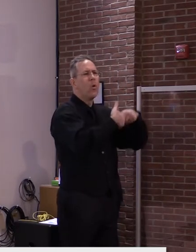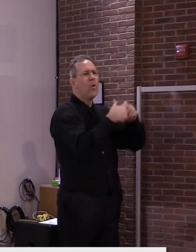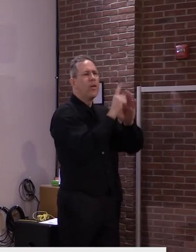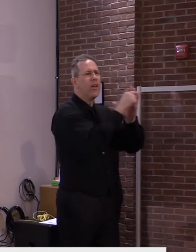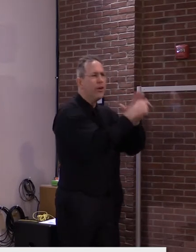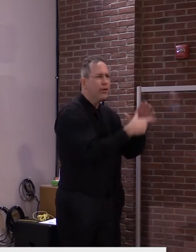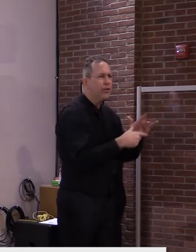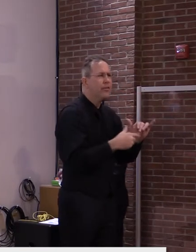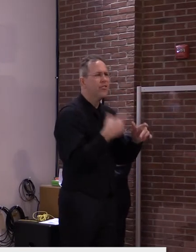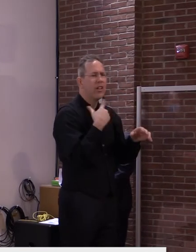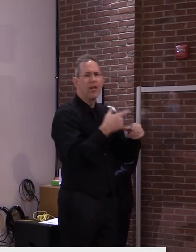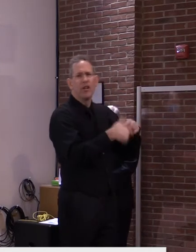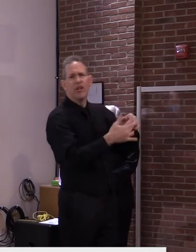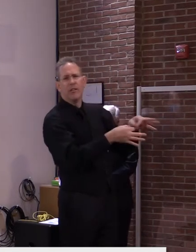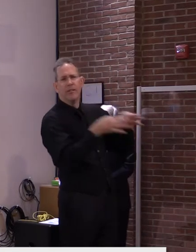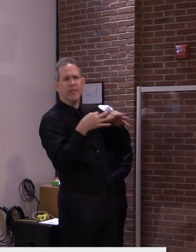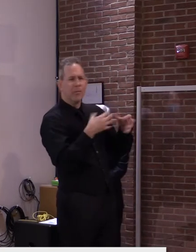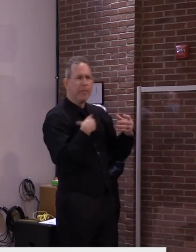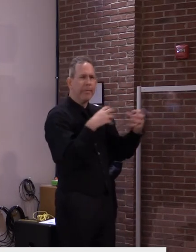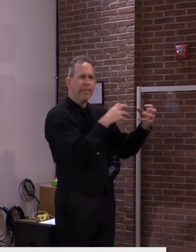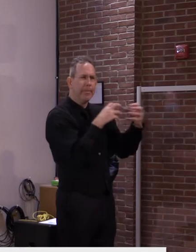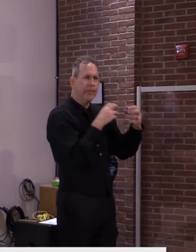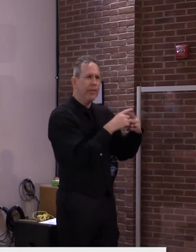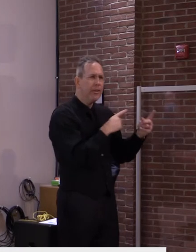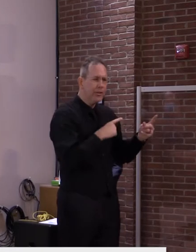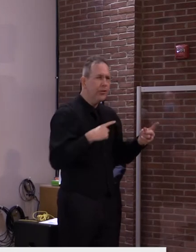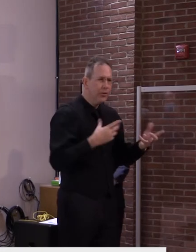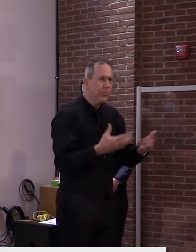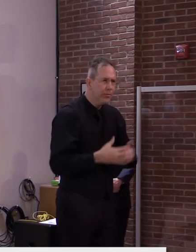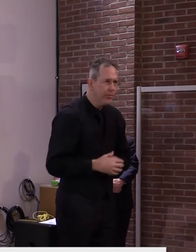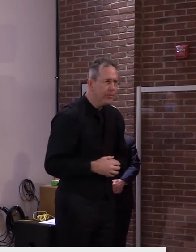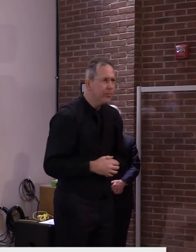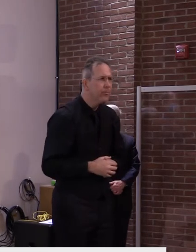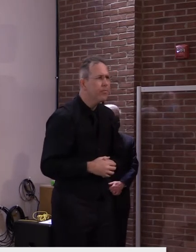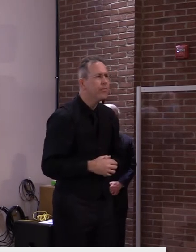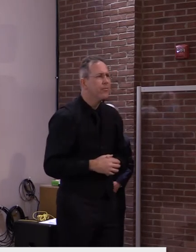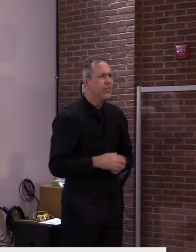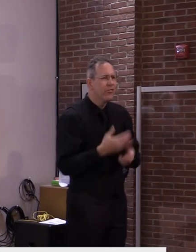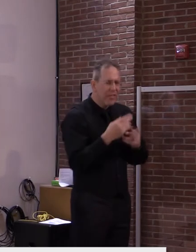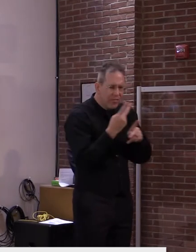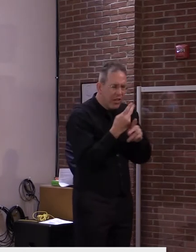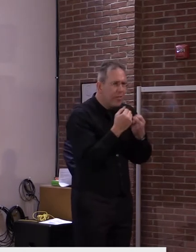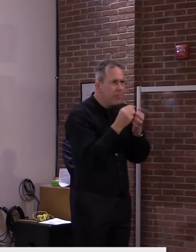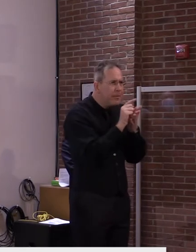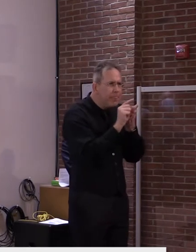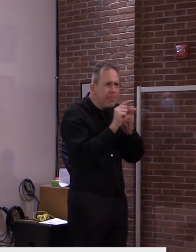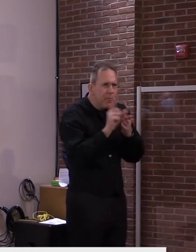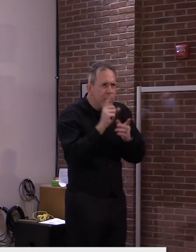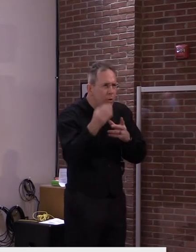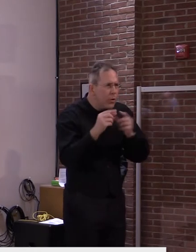anything we can do to help them in the meantime, to get them through this, we'll continue to focus on.